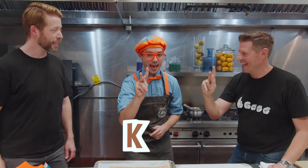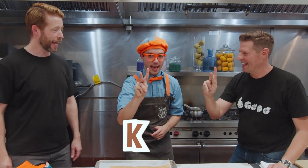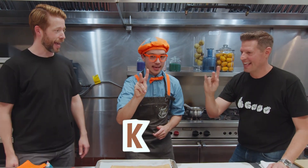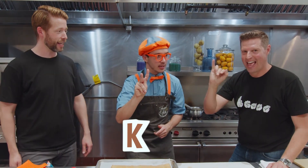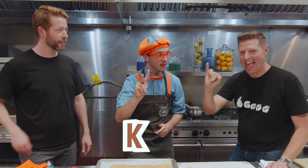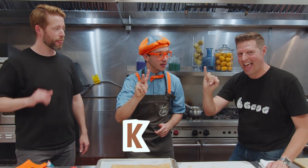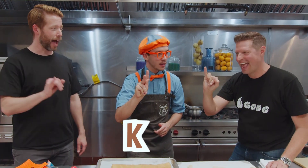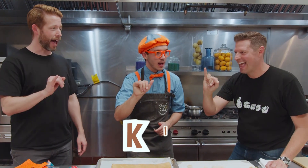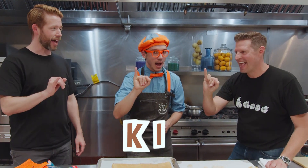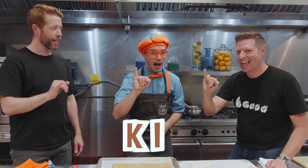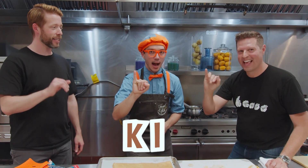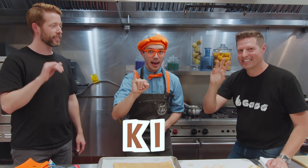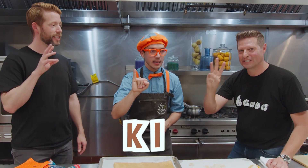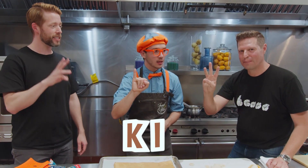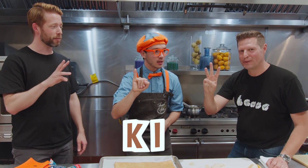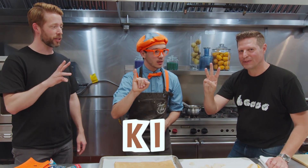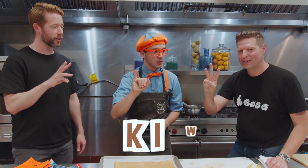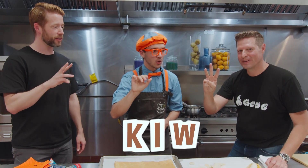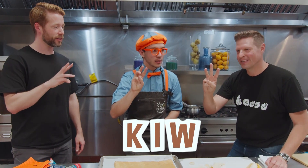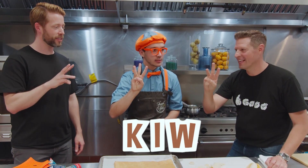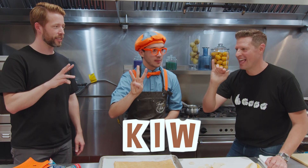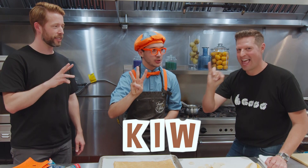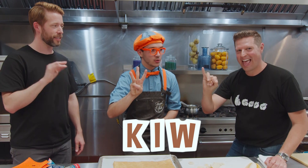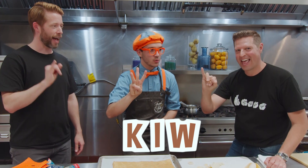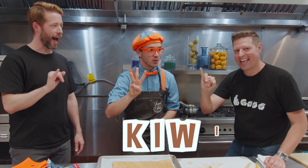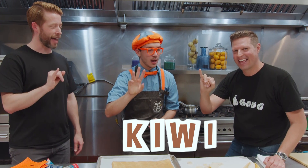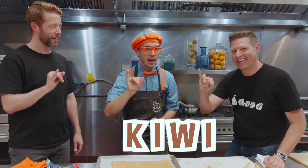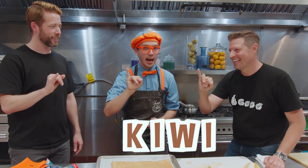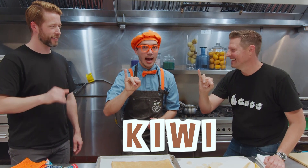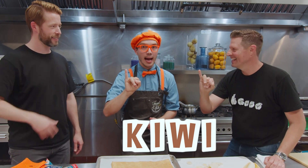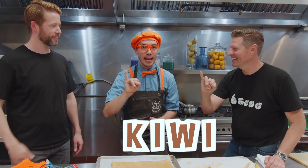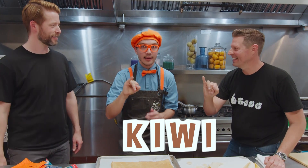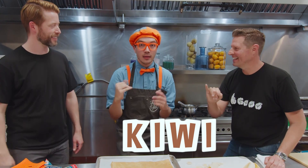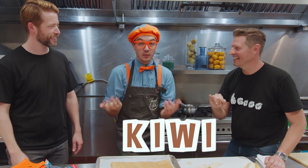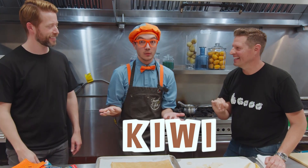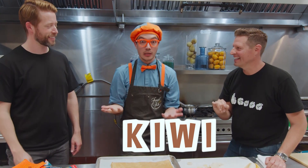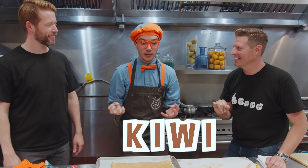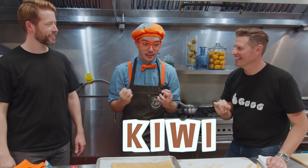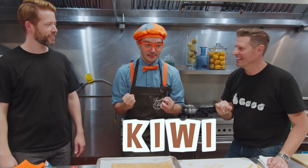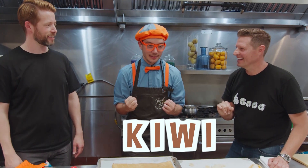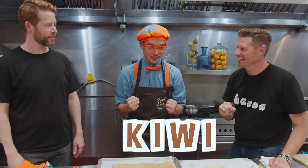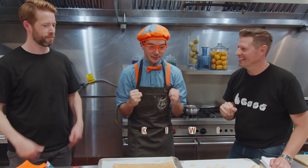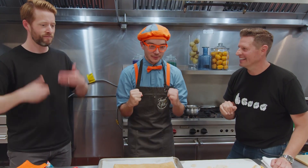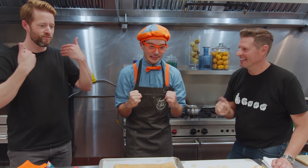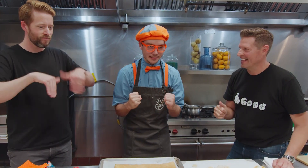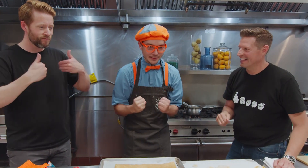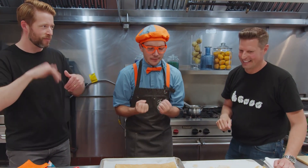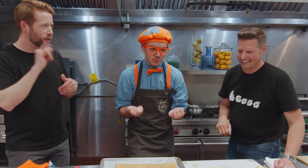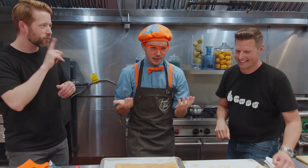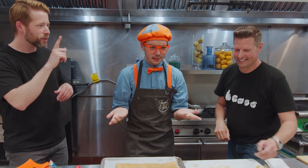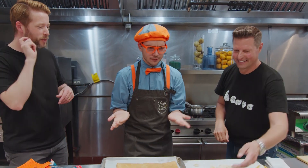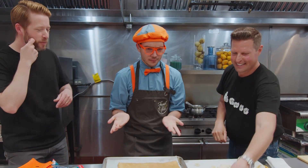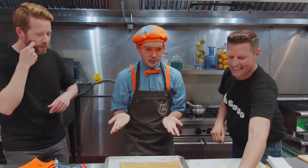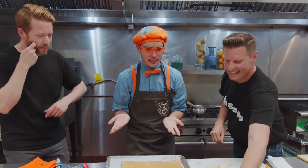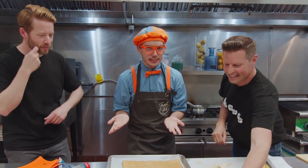K. K. K. I. W. W. I. I! Whoa! That was really cool!